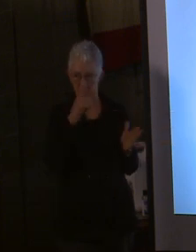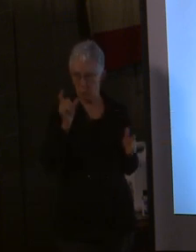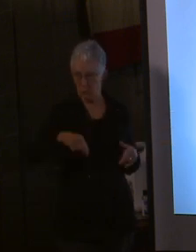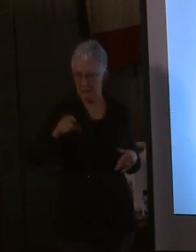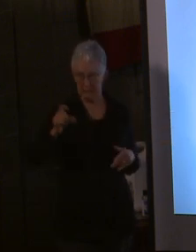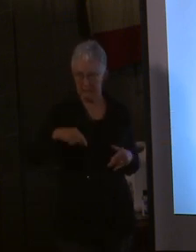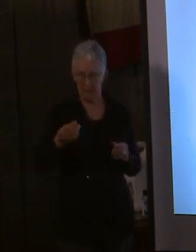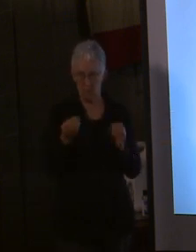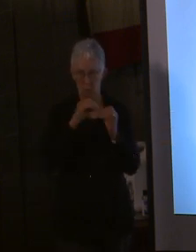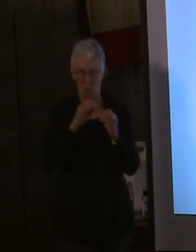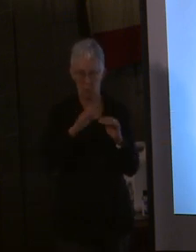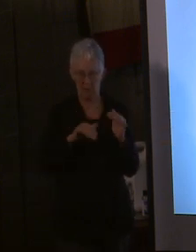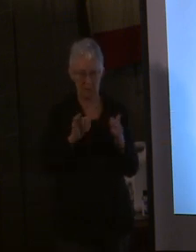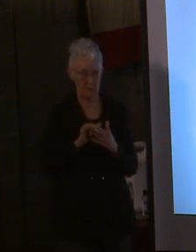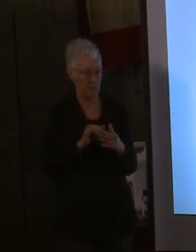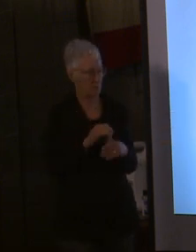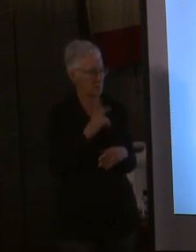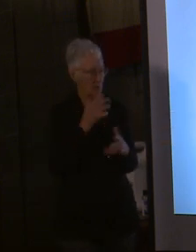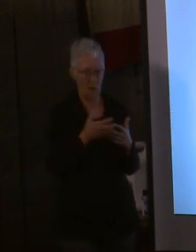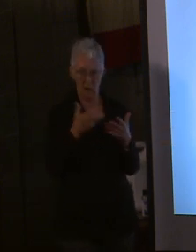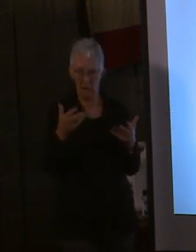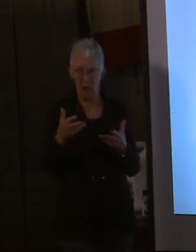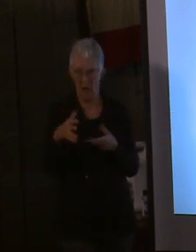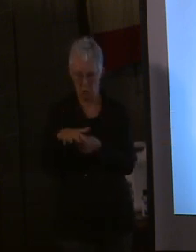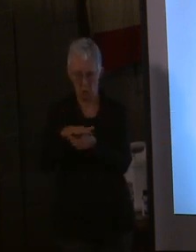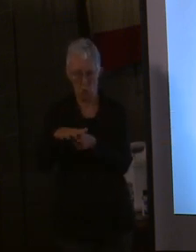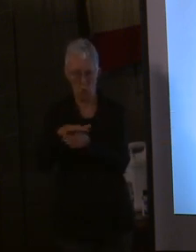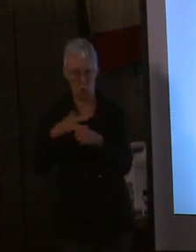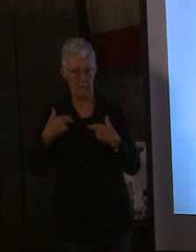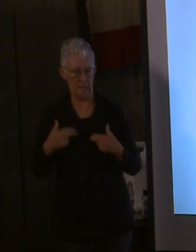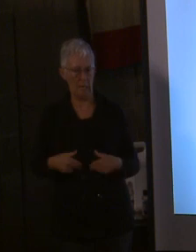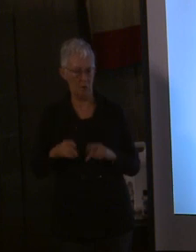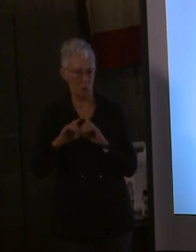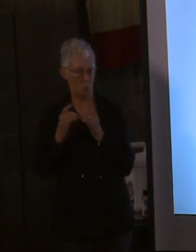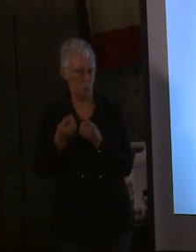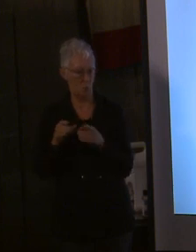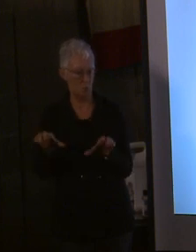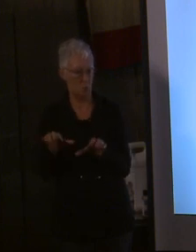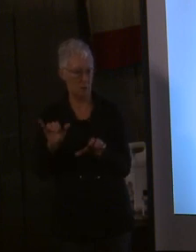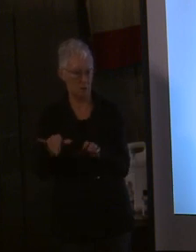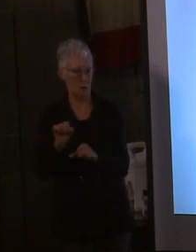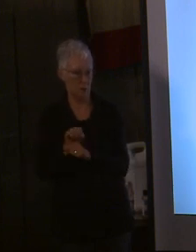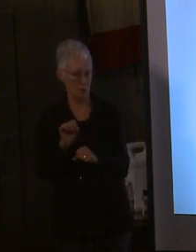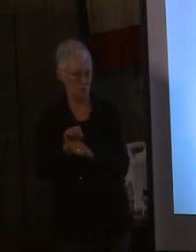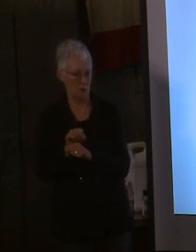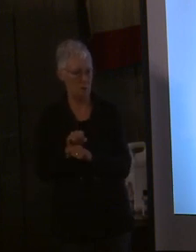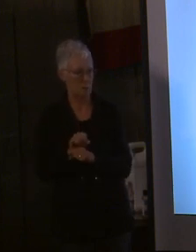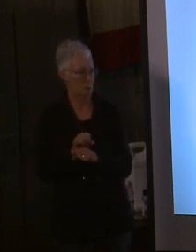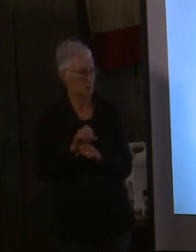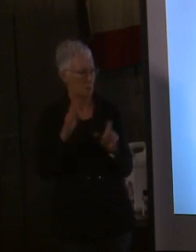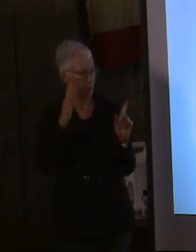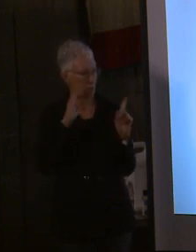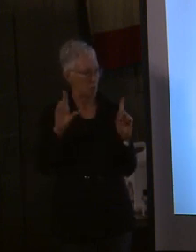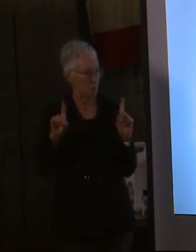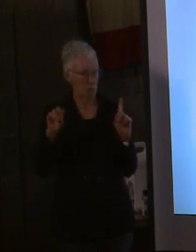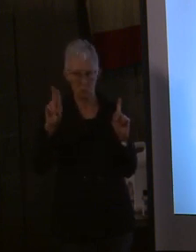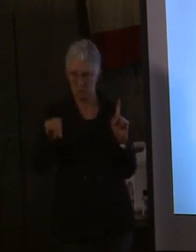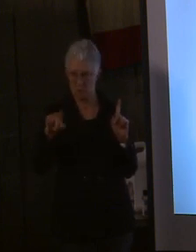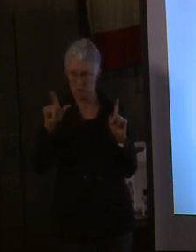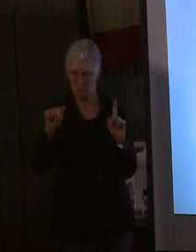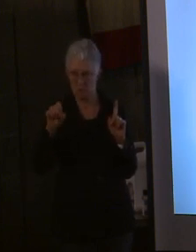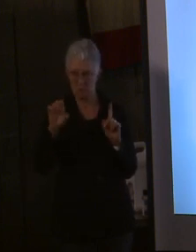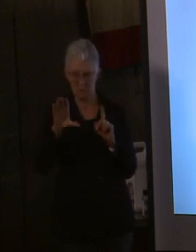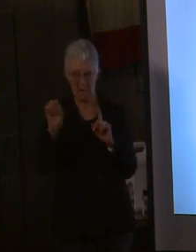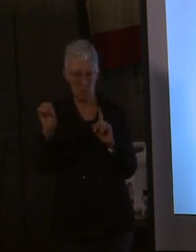a lot of work that's being done at the local public health department. I know that, for example, Douglas County, Audie Port uses us, I think, almost